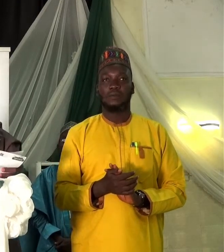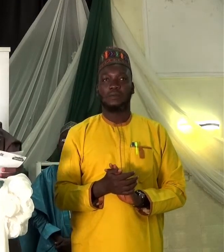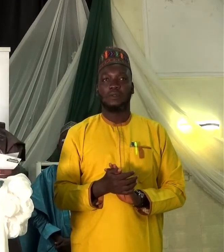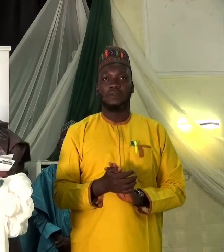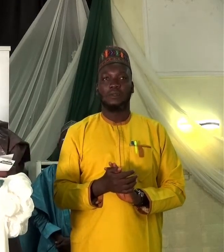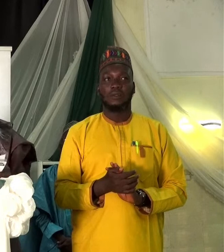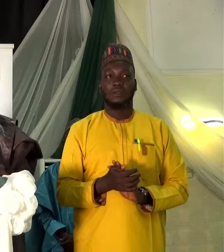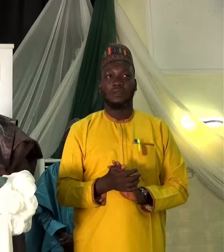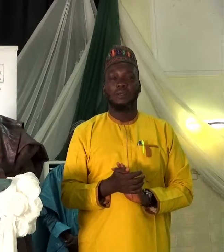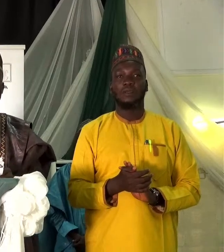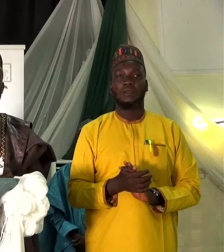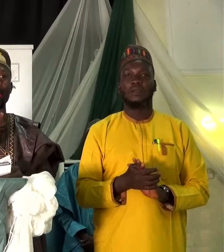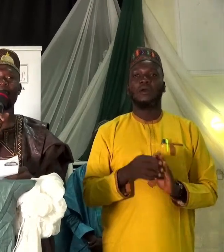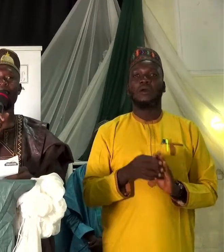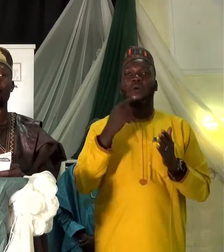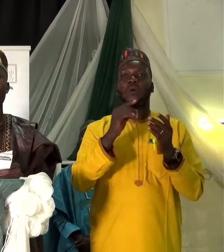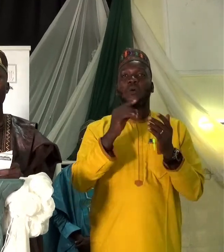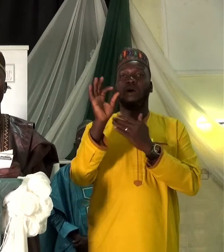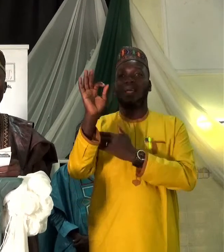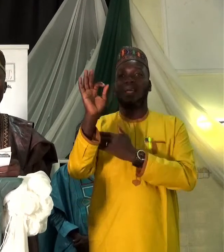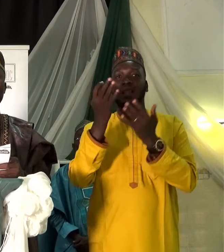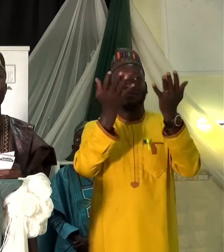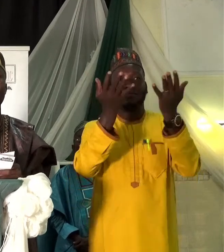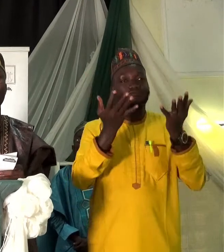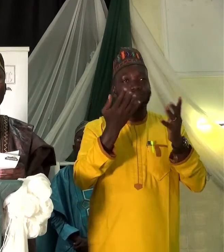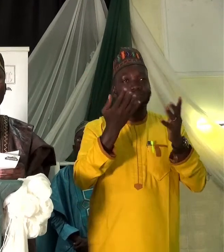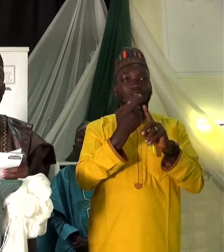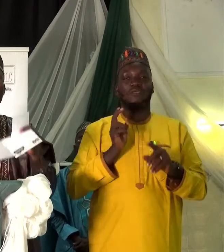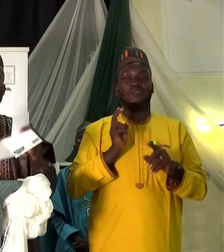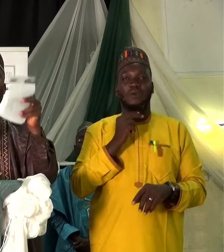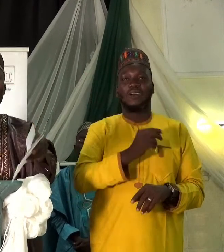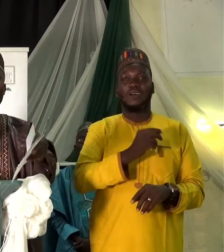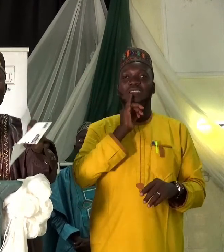lu adere ka ma dupe